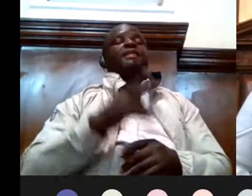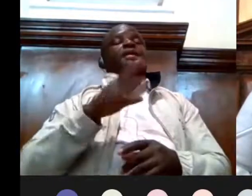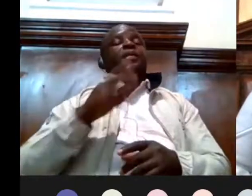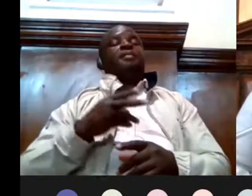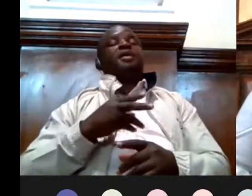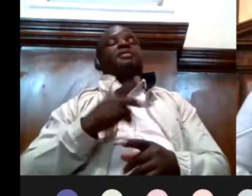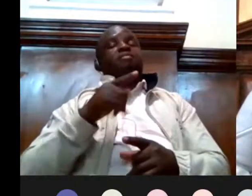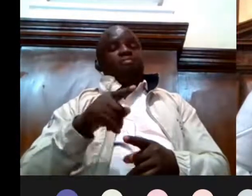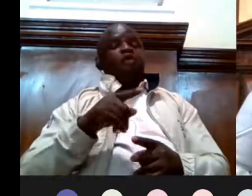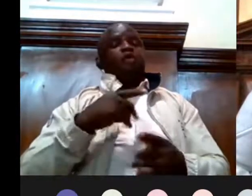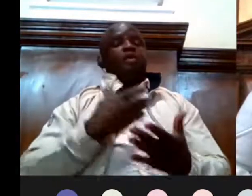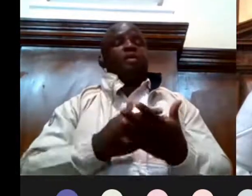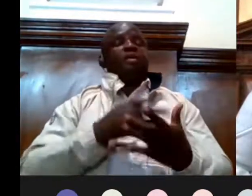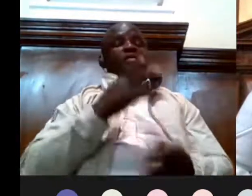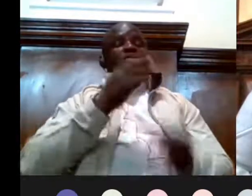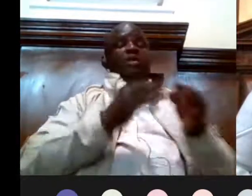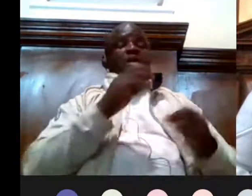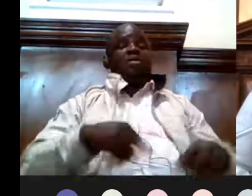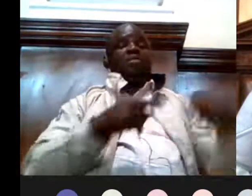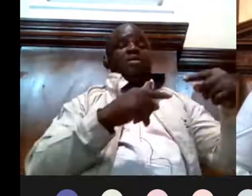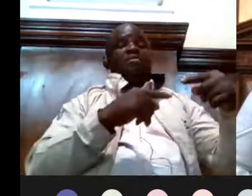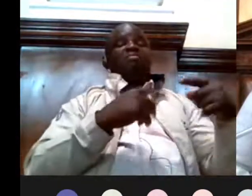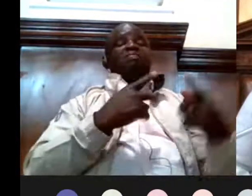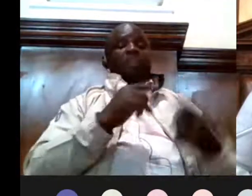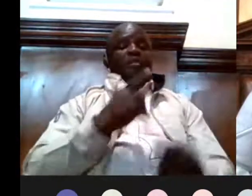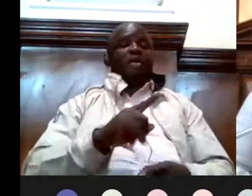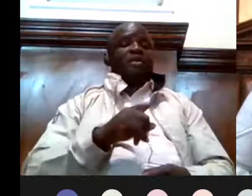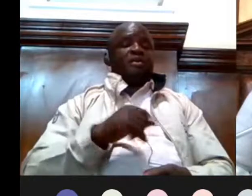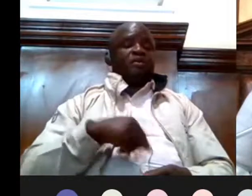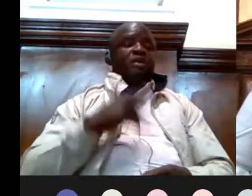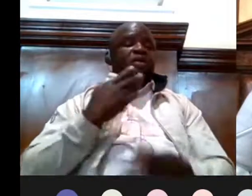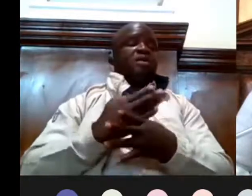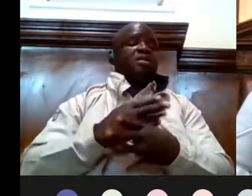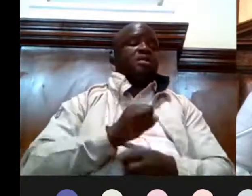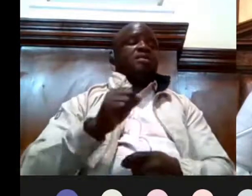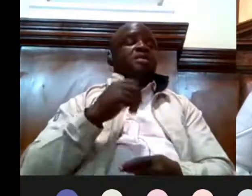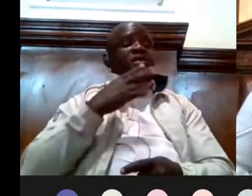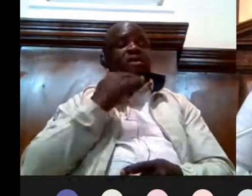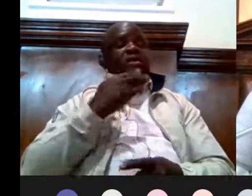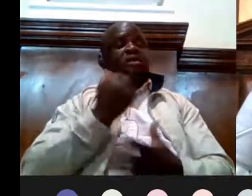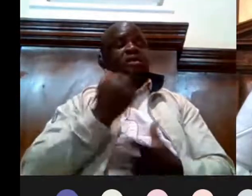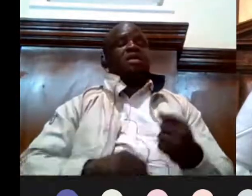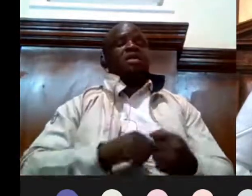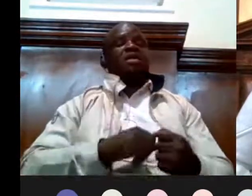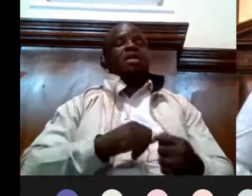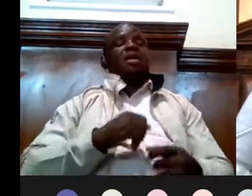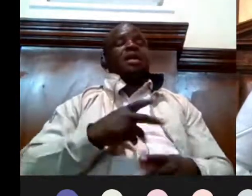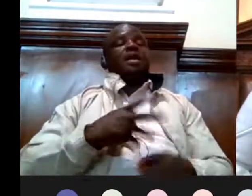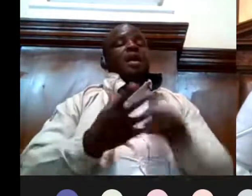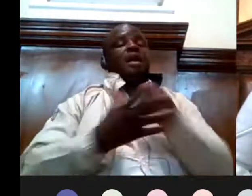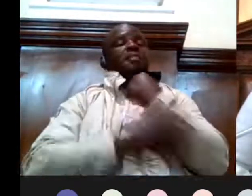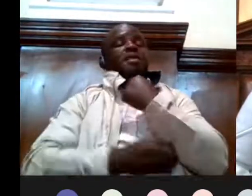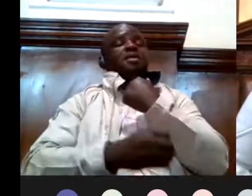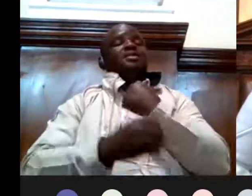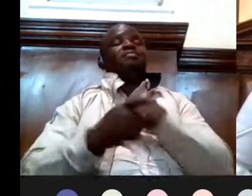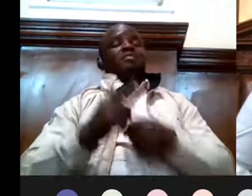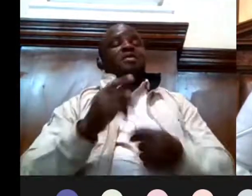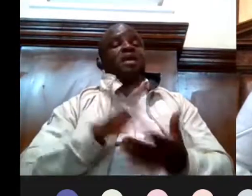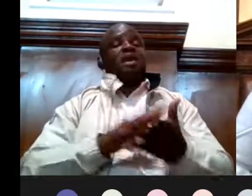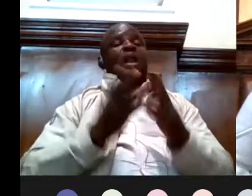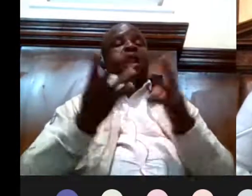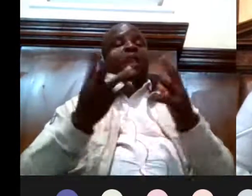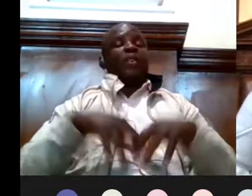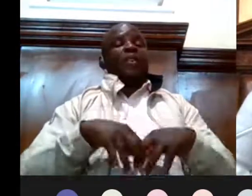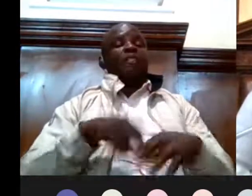opponent, but hardship very much live and sisapotaneni. Speaker, indlala iyasiquba esizweni,